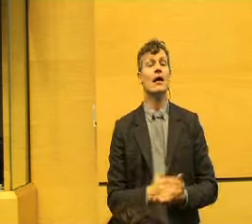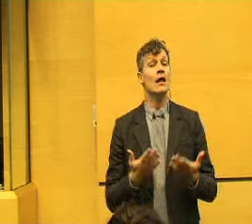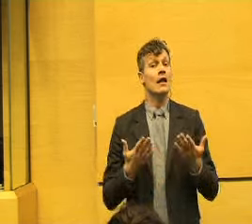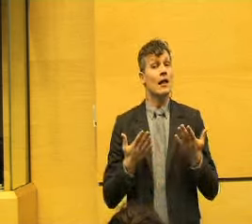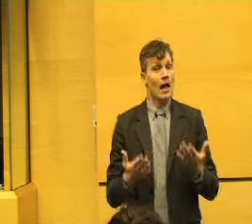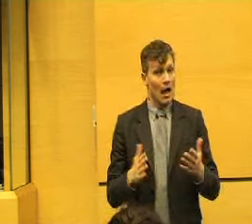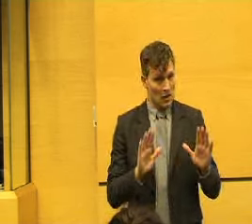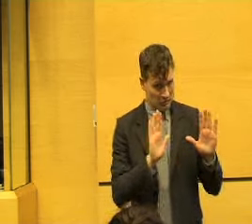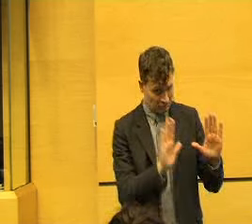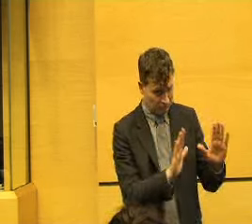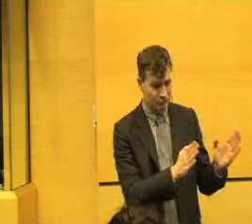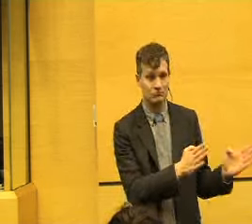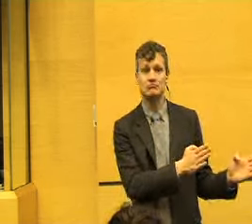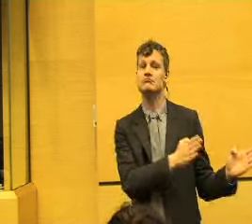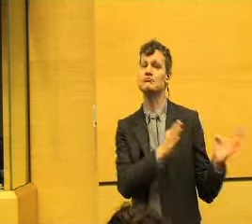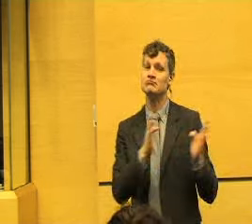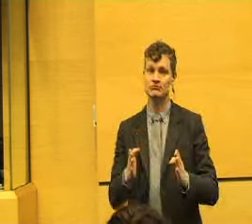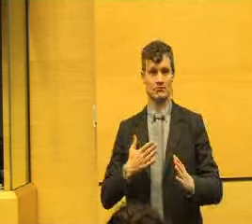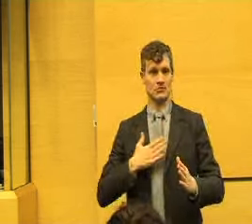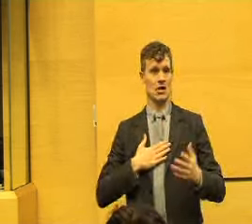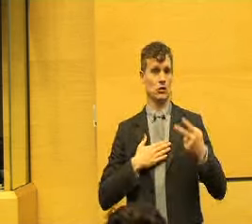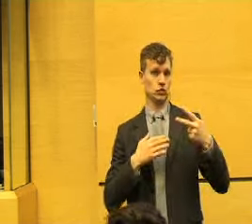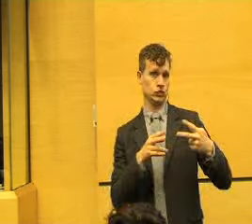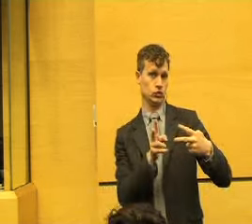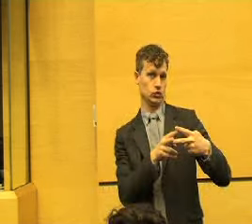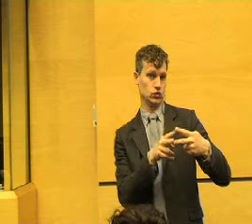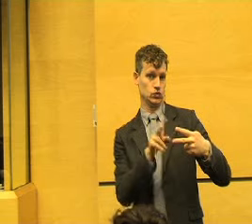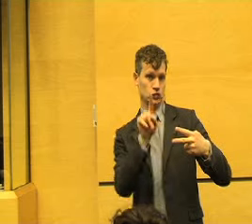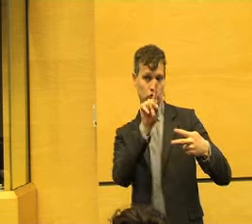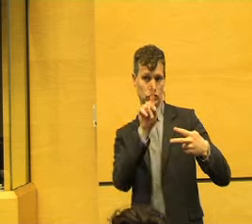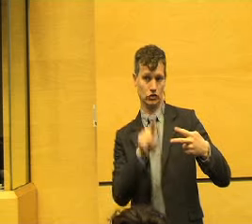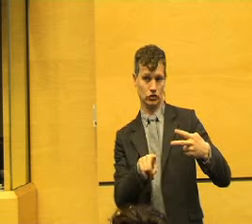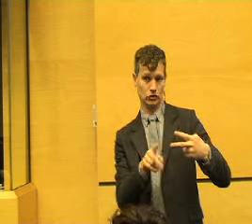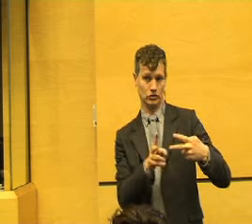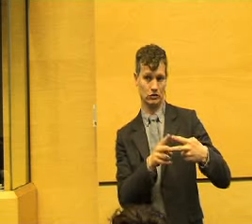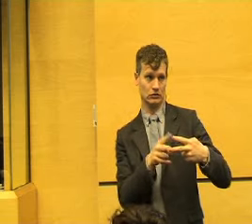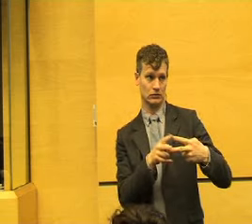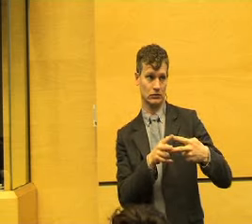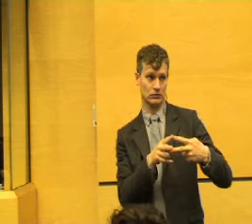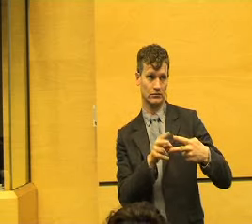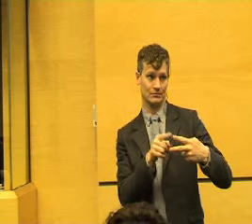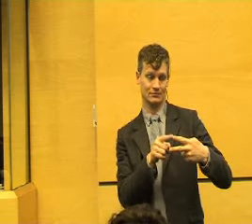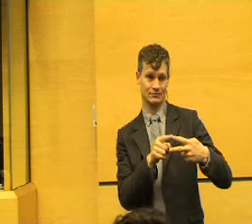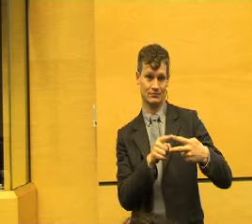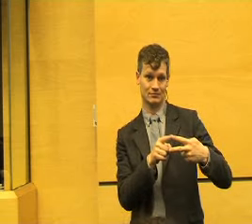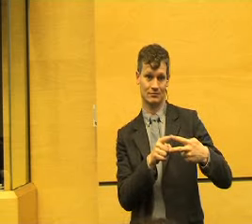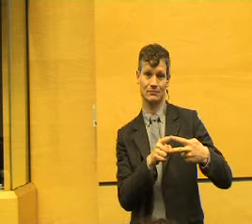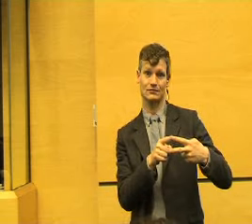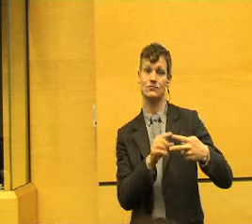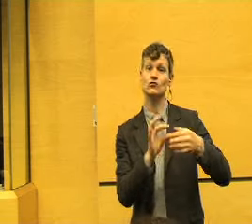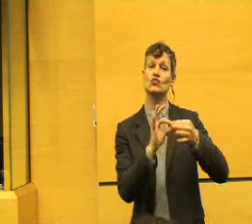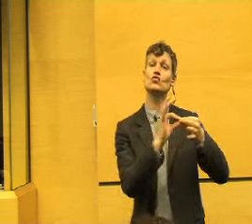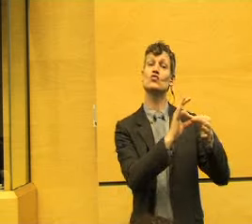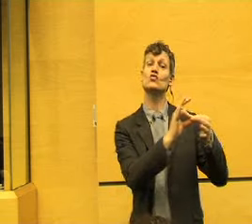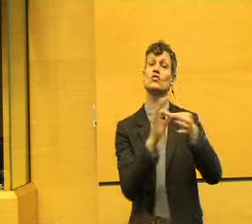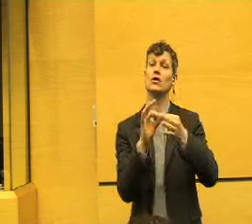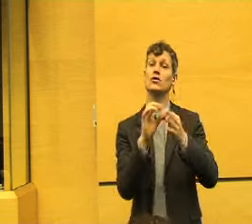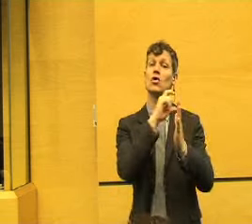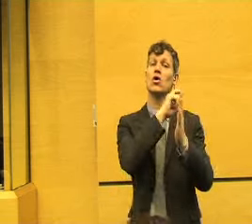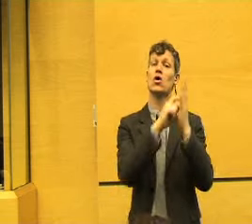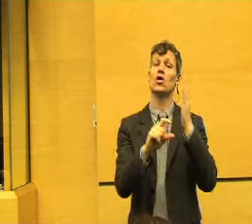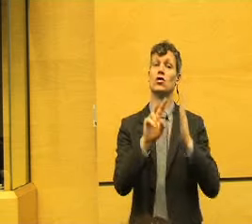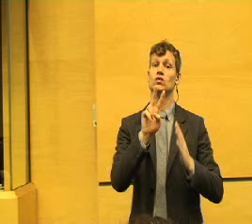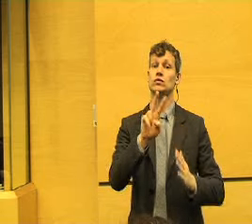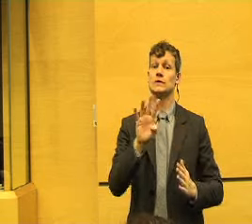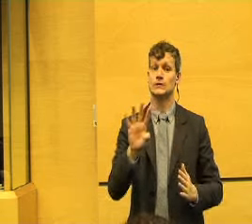my 2 questions I have. As I said, they relate to Article 24, and